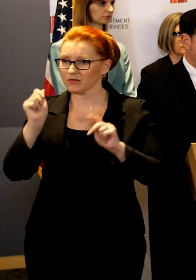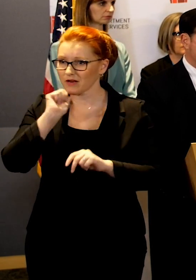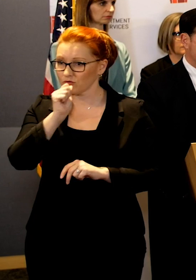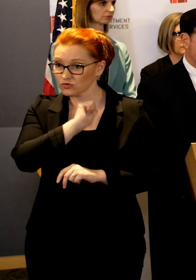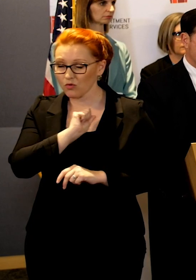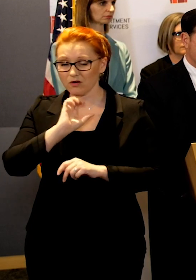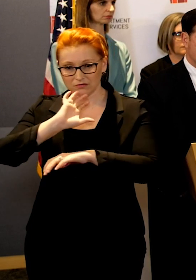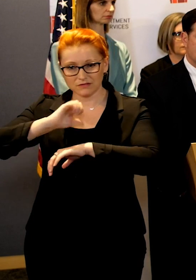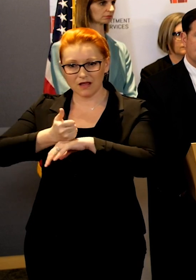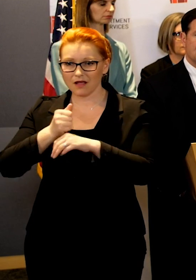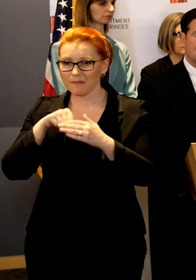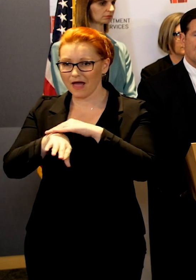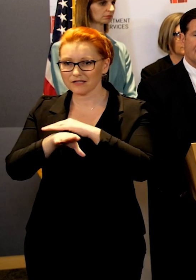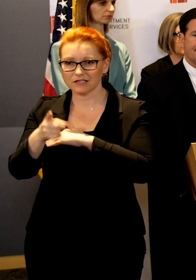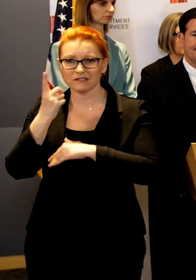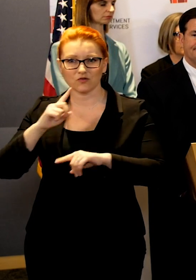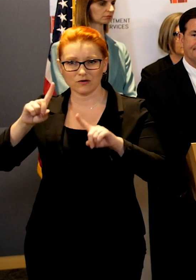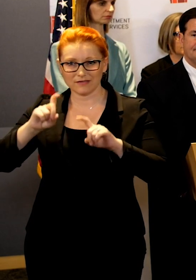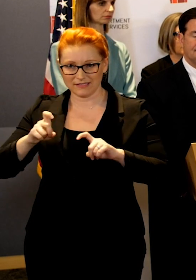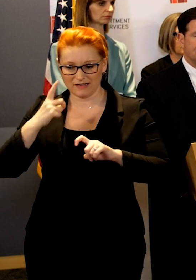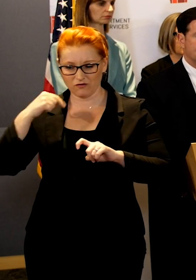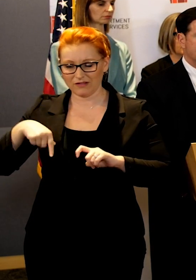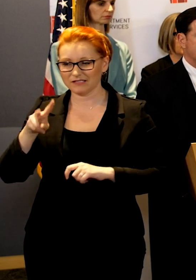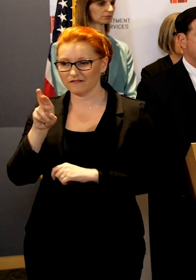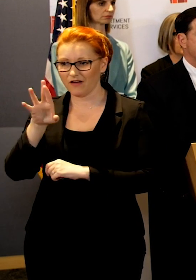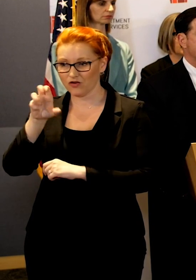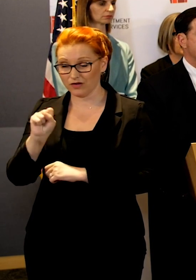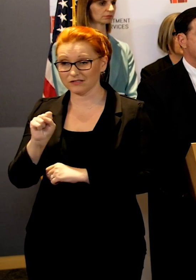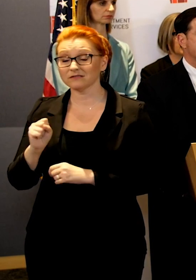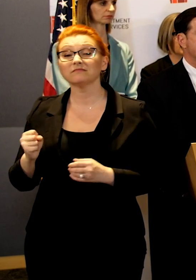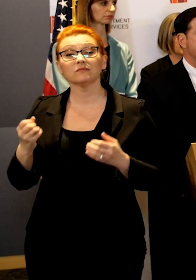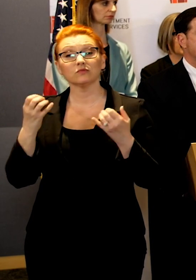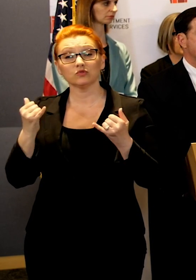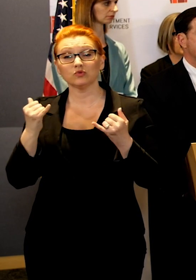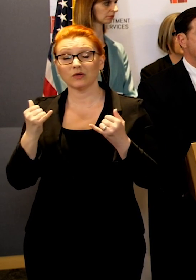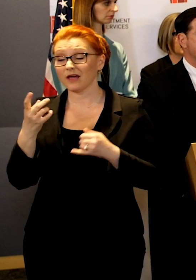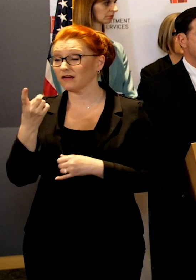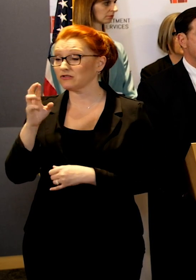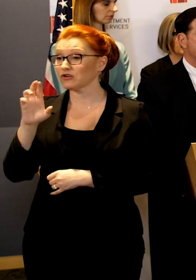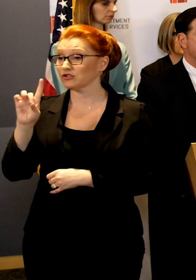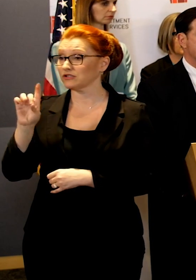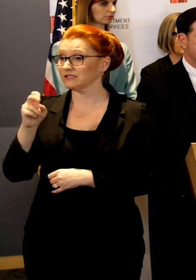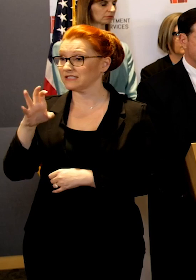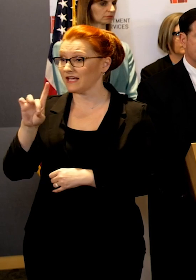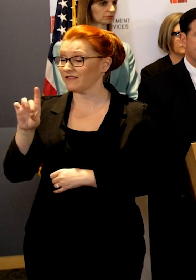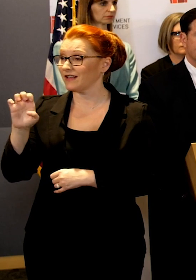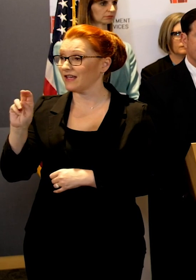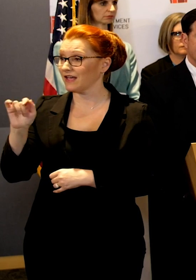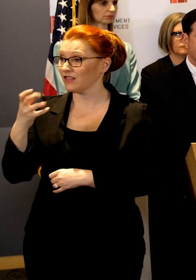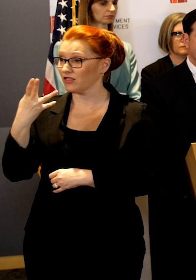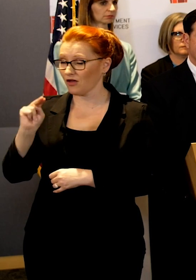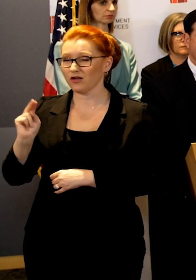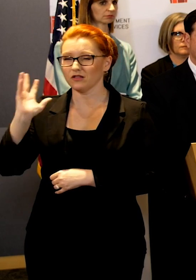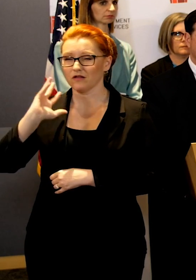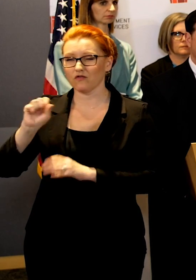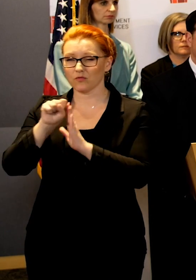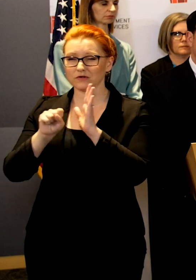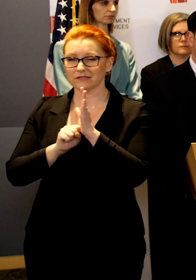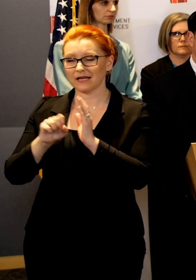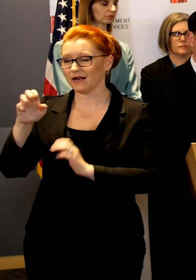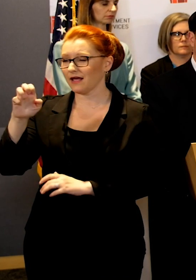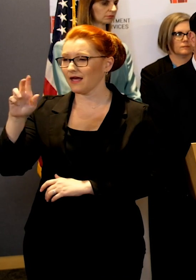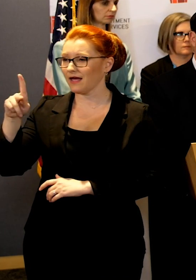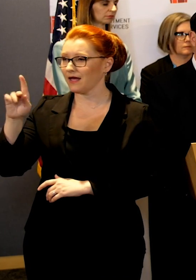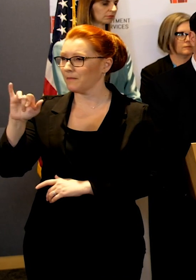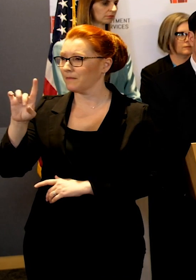testing for the coronavirus. I'm joined in the room today by Dr. David Engenthaler, the former state epidemiologist, the head of